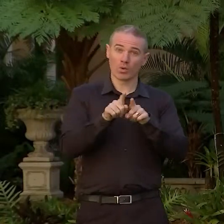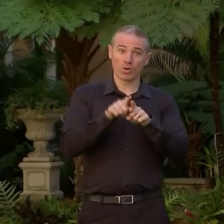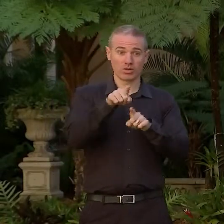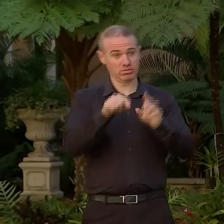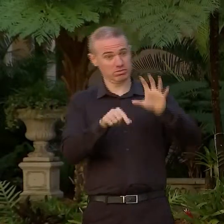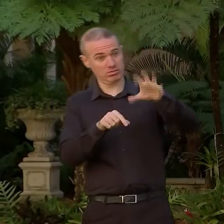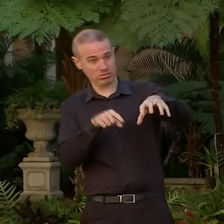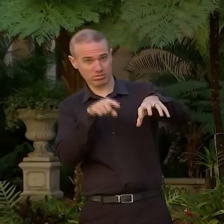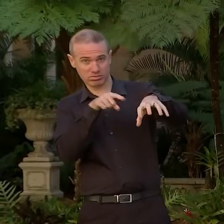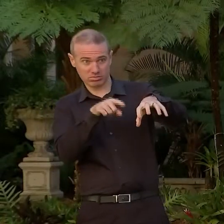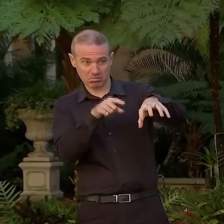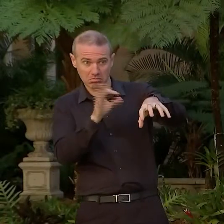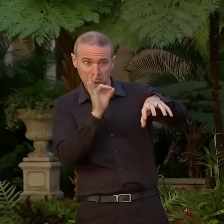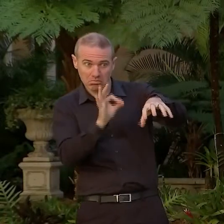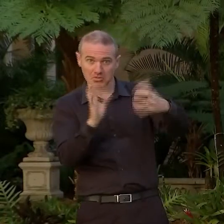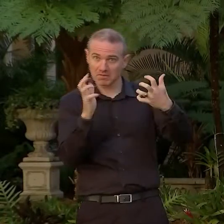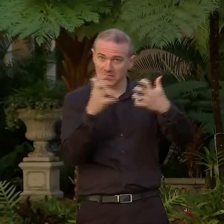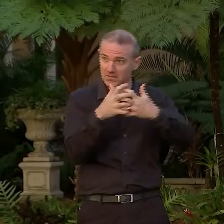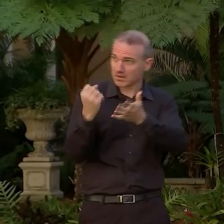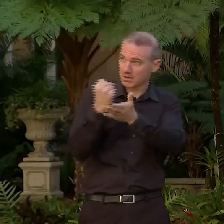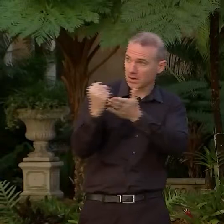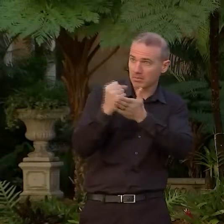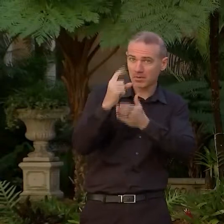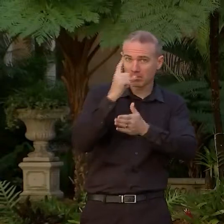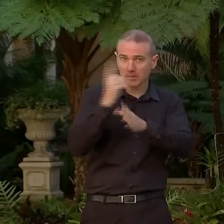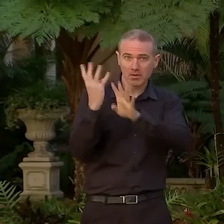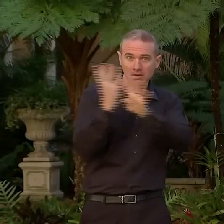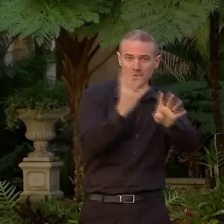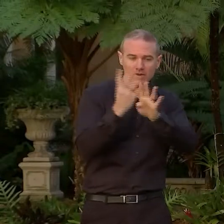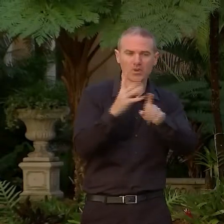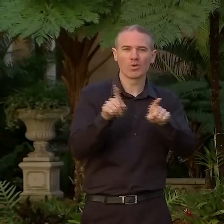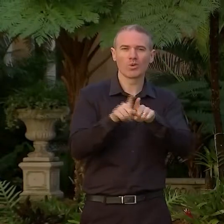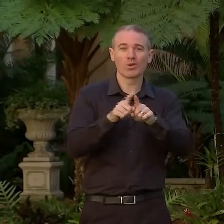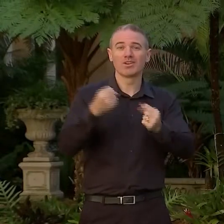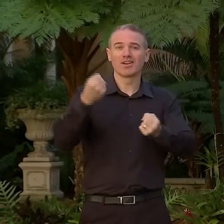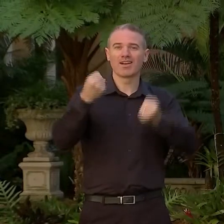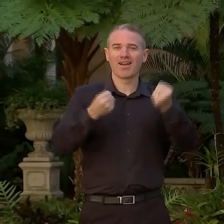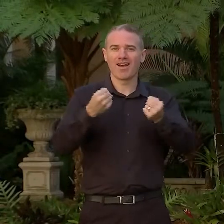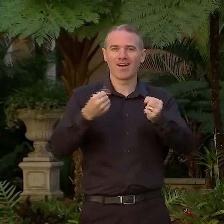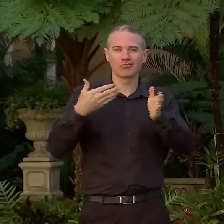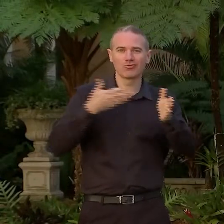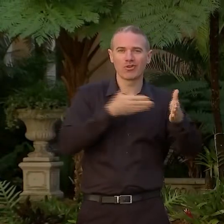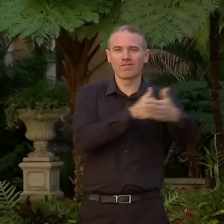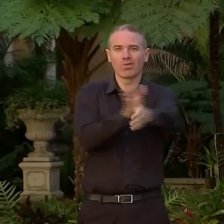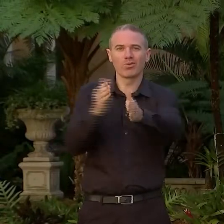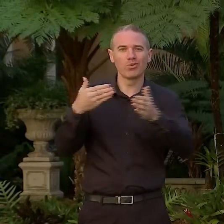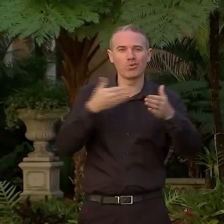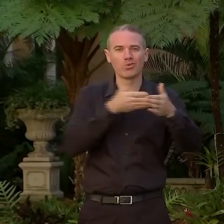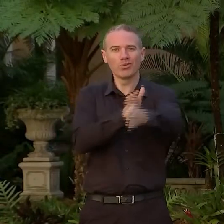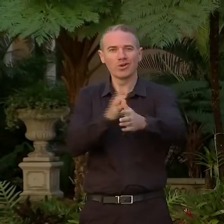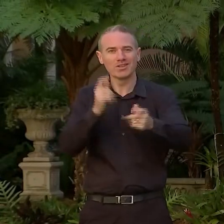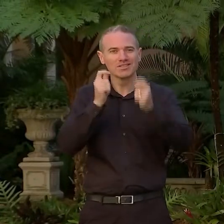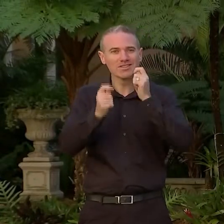facilities and suitability, especially when they're drive-throughs, and the volume of traffic and any sort